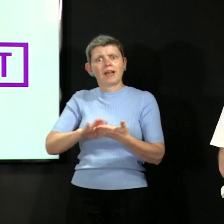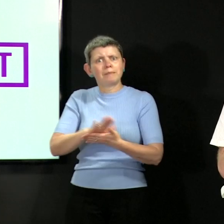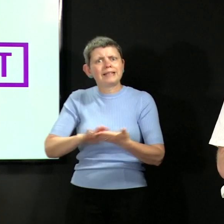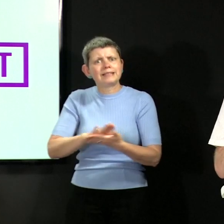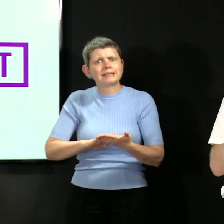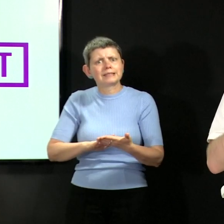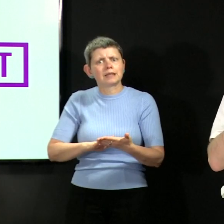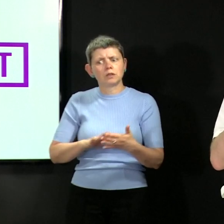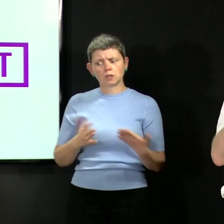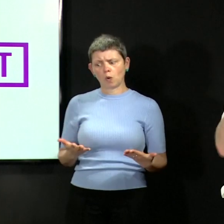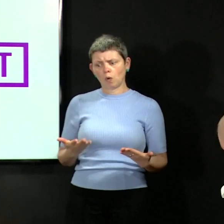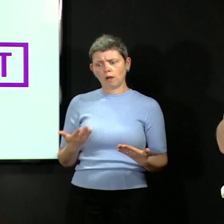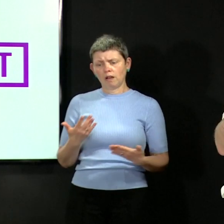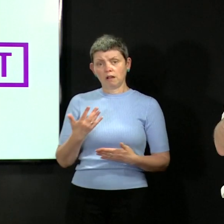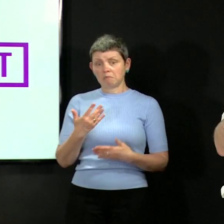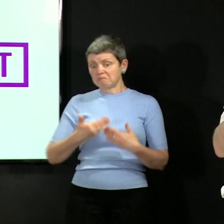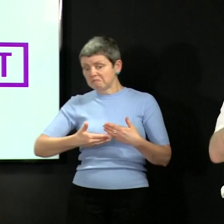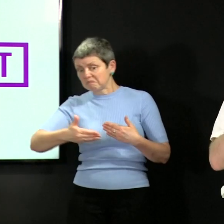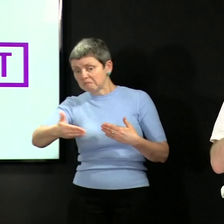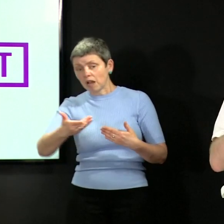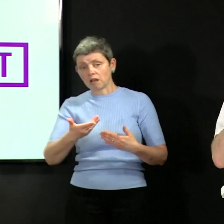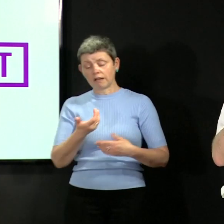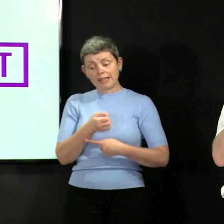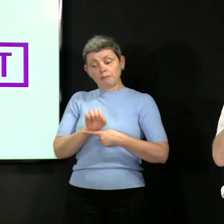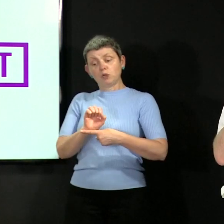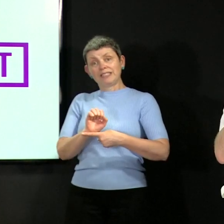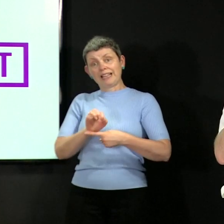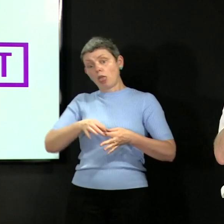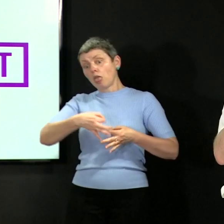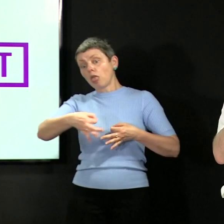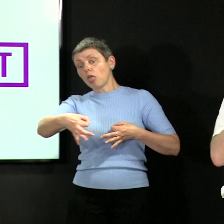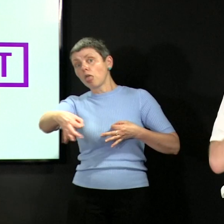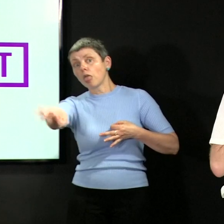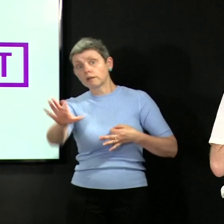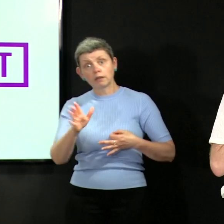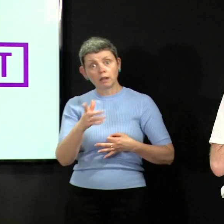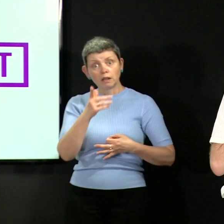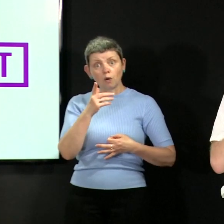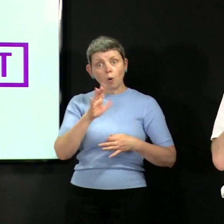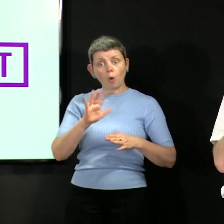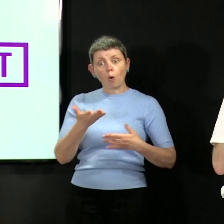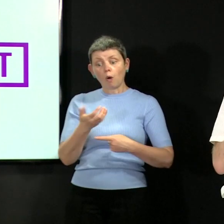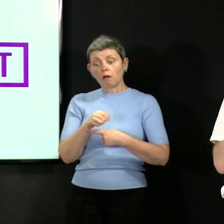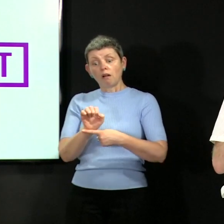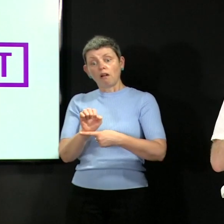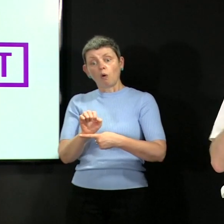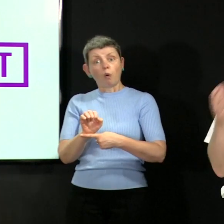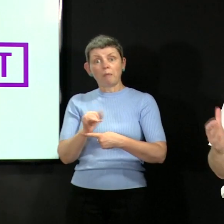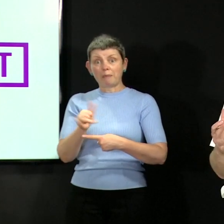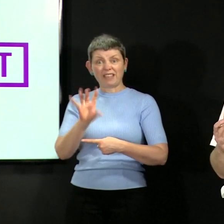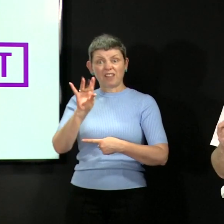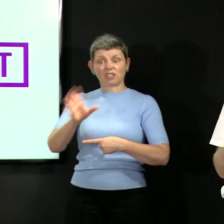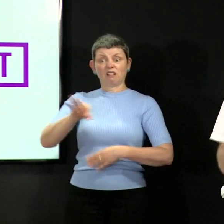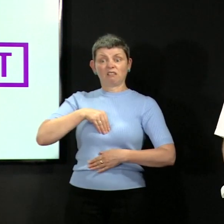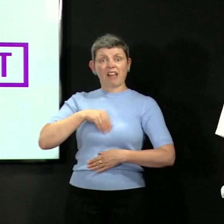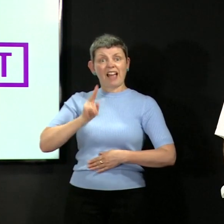we don't know if we get long-term immunity. We don't know if that immunity means you can't get reinfected, but it looks as though from the